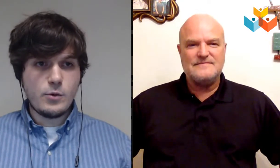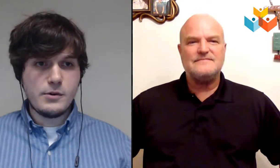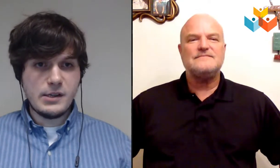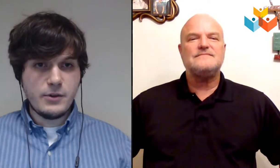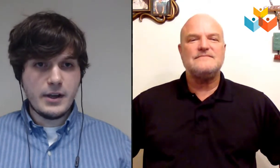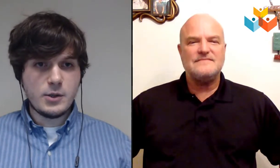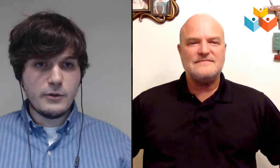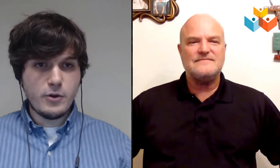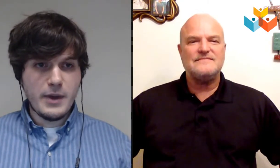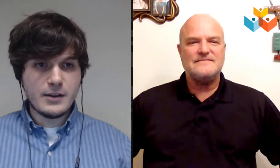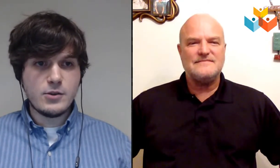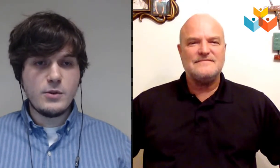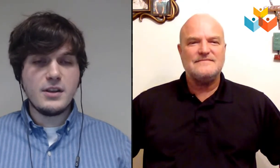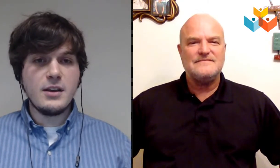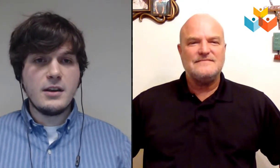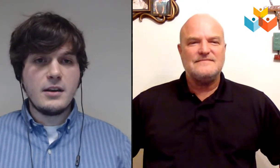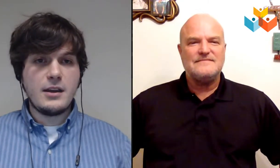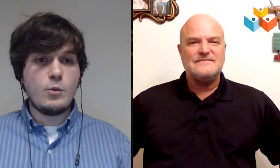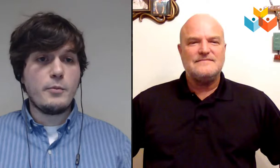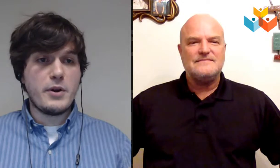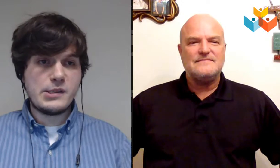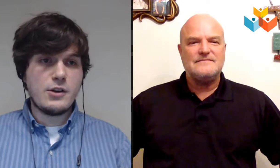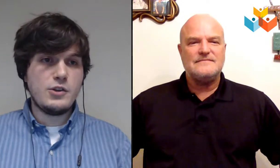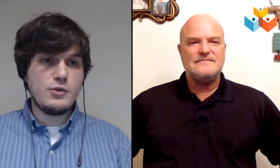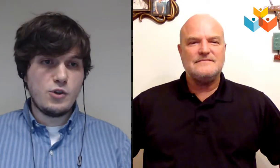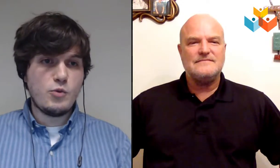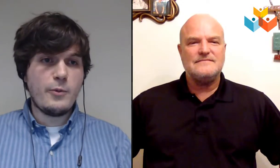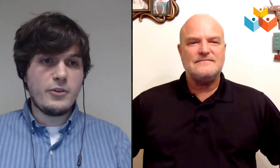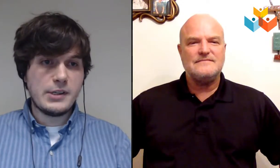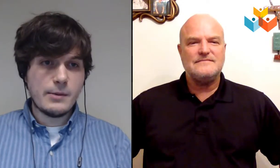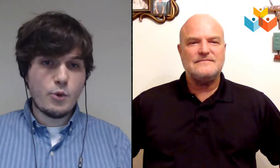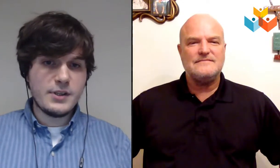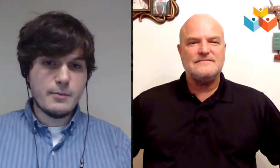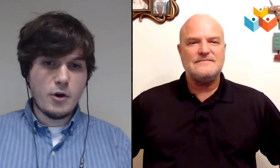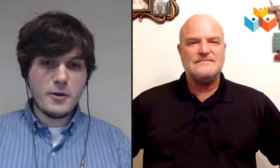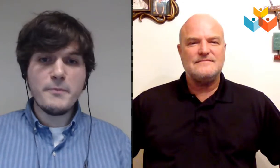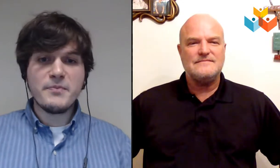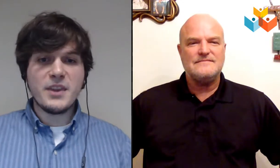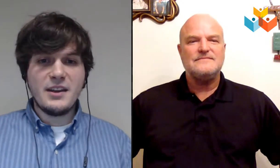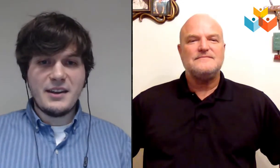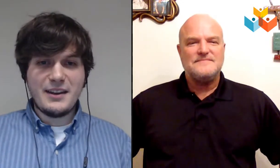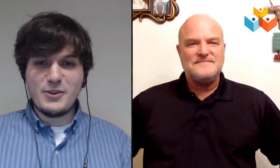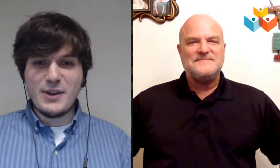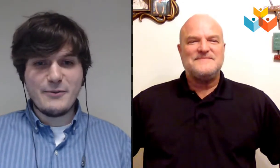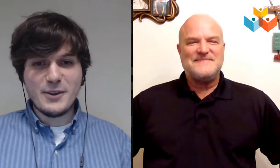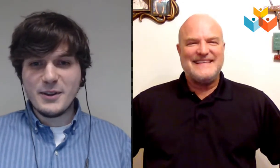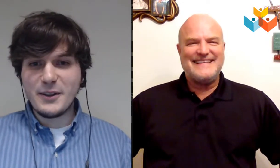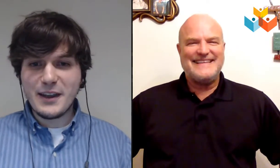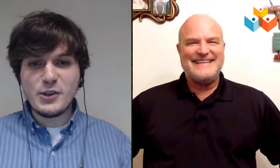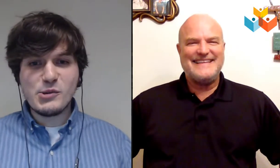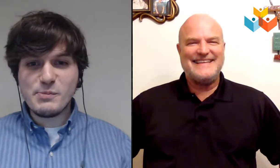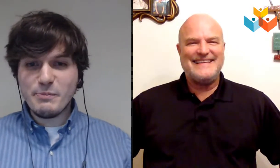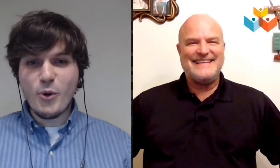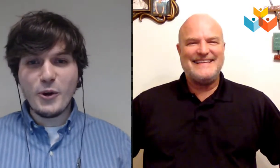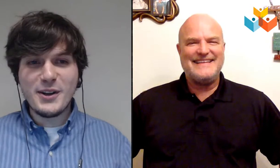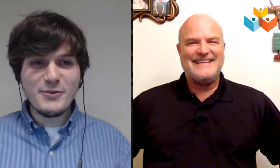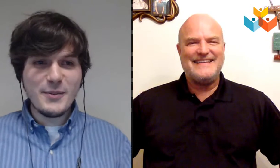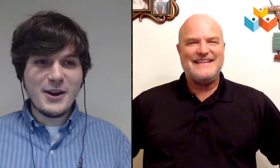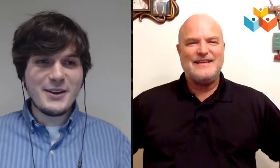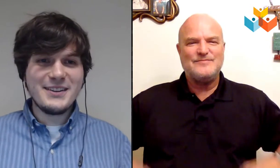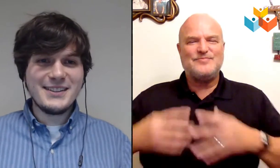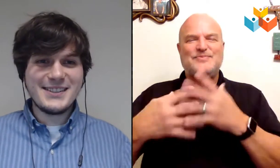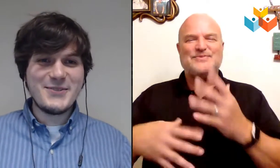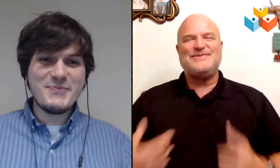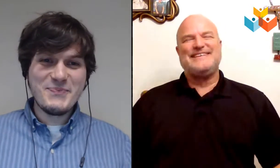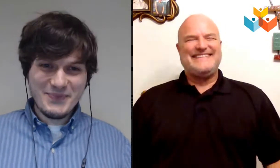immediately afterwards if you'd like to refer back to it, and we'll post it on YouTube hopefully at some point tomorrow. And you have the thank yous pouring in